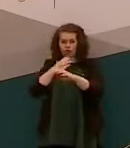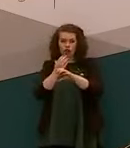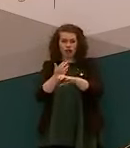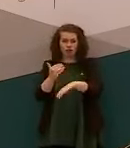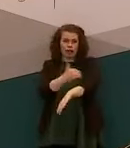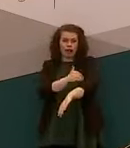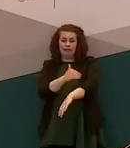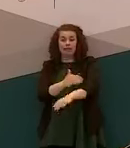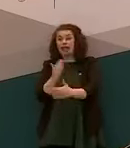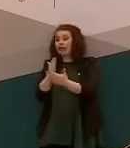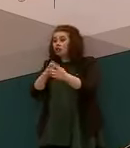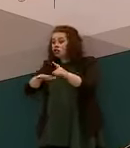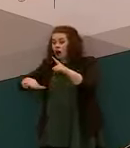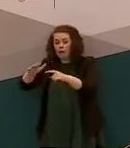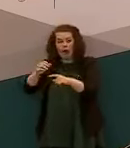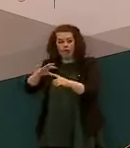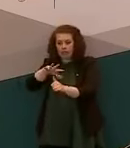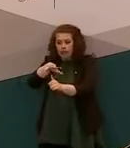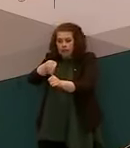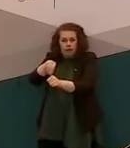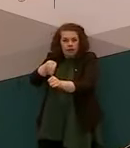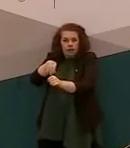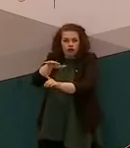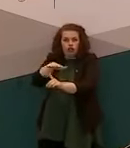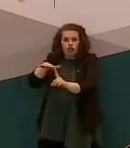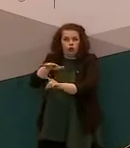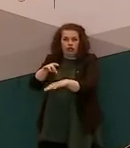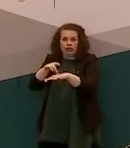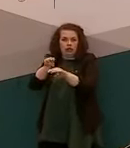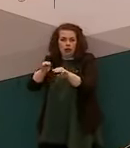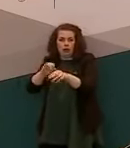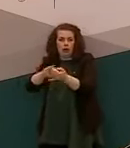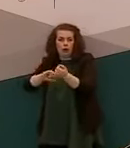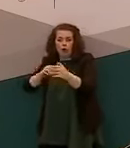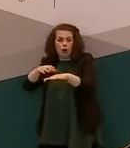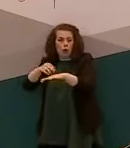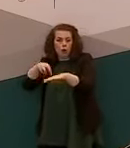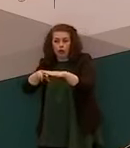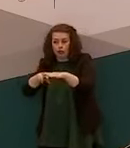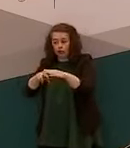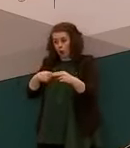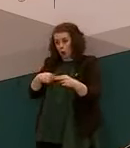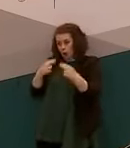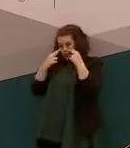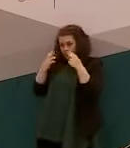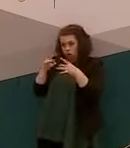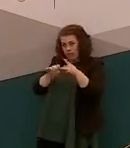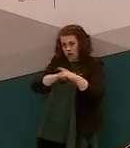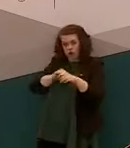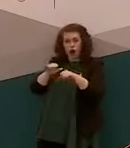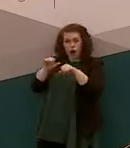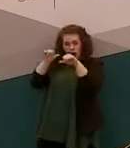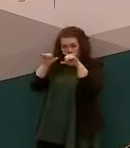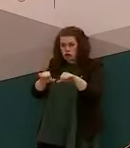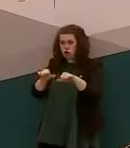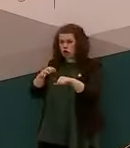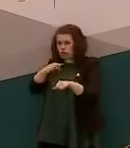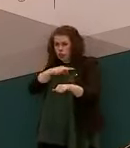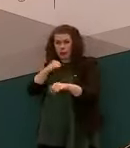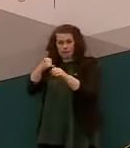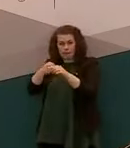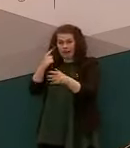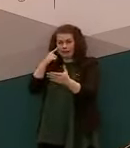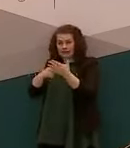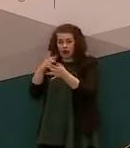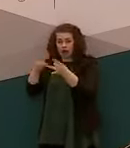atypical circumstances, and particularly in making sure that the appropriate clinical decision is made on an individual basis for